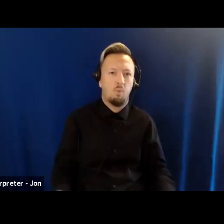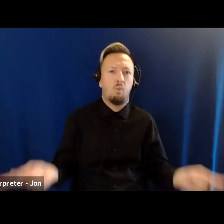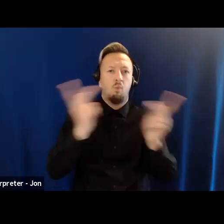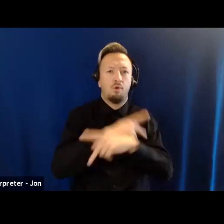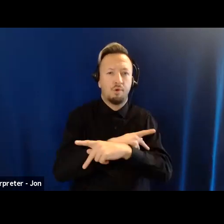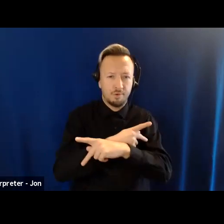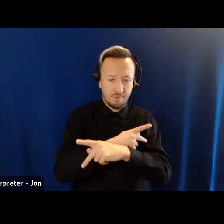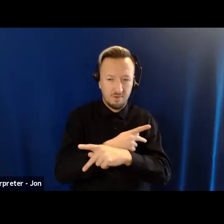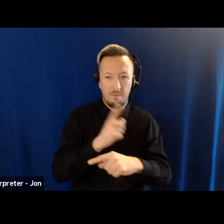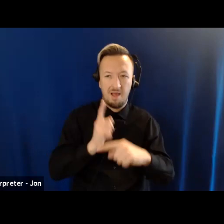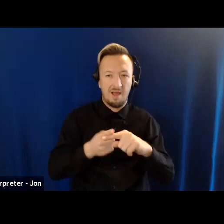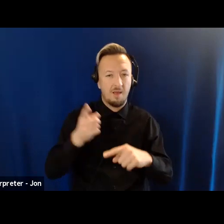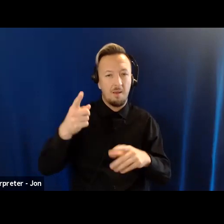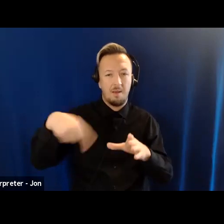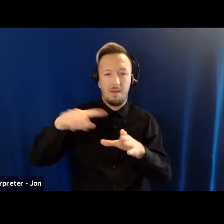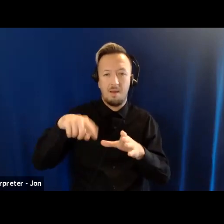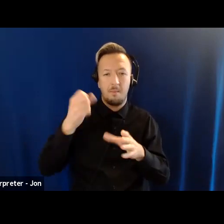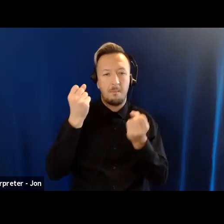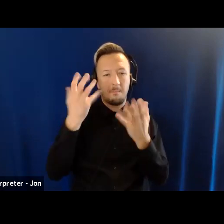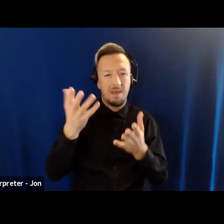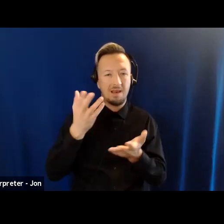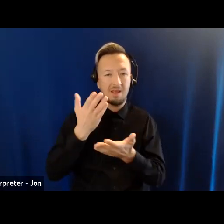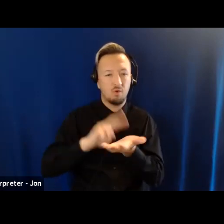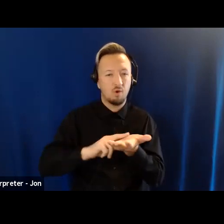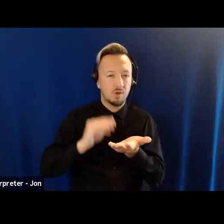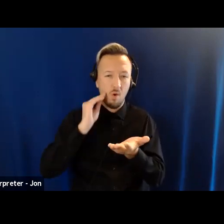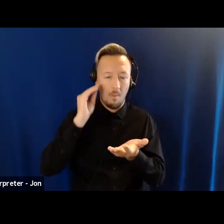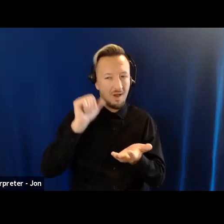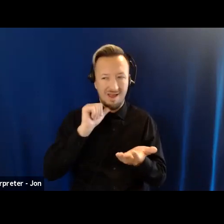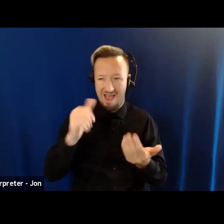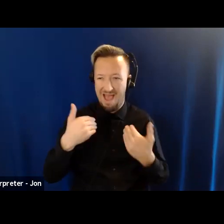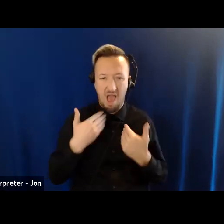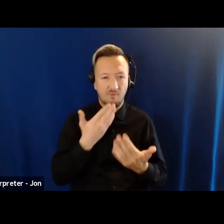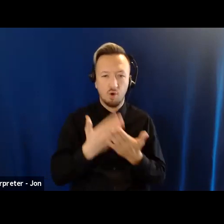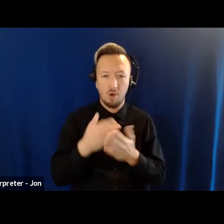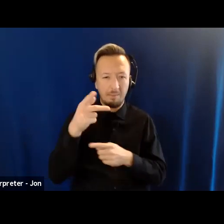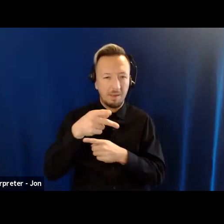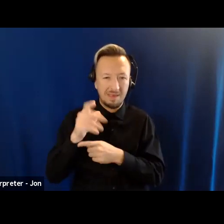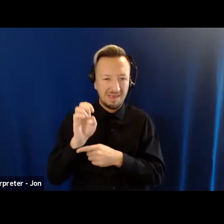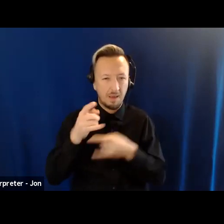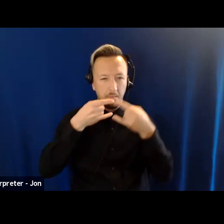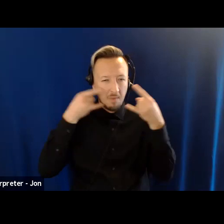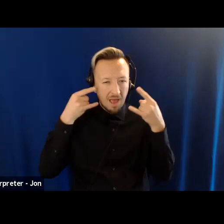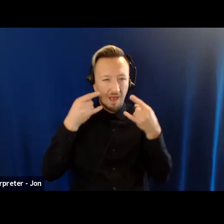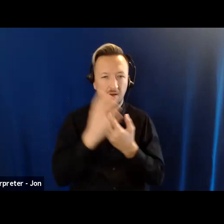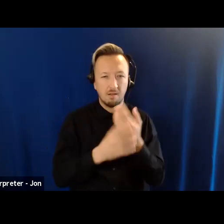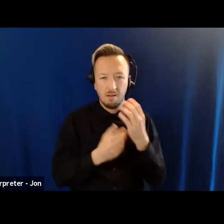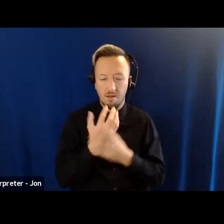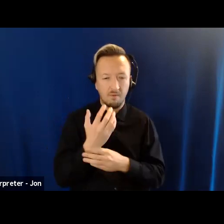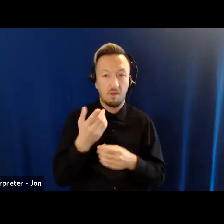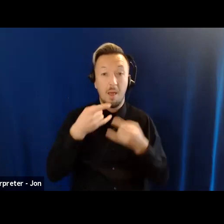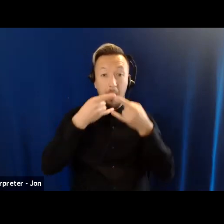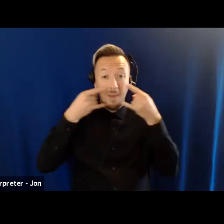time, facilities going without hand soap. And with this program, we're able to give